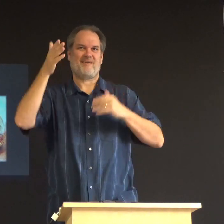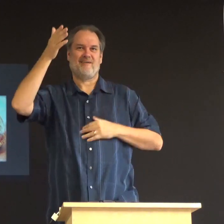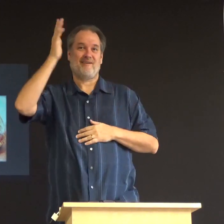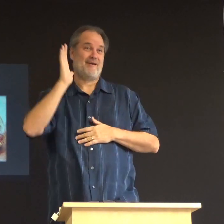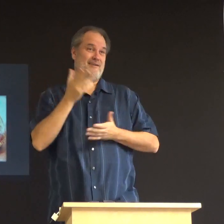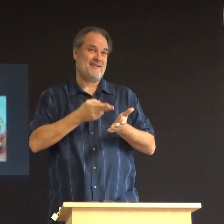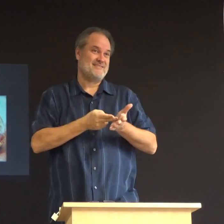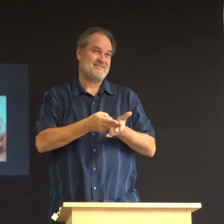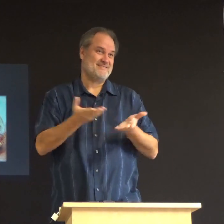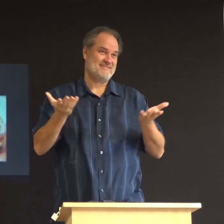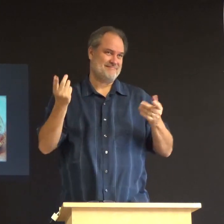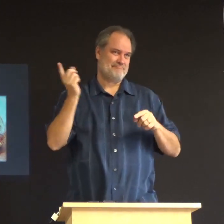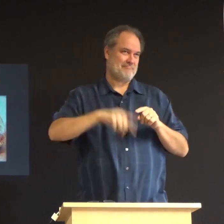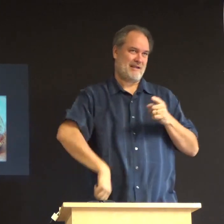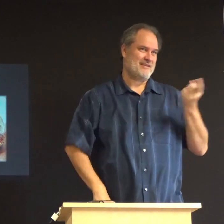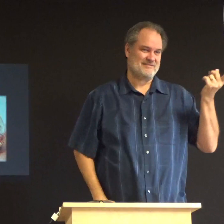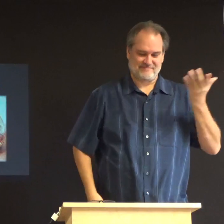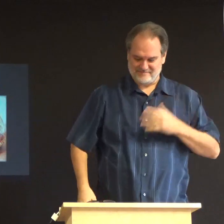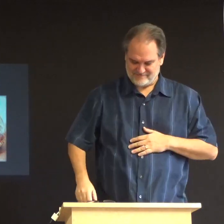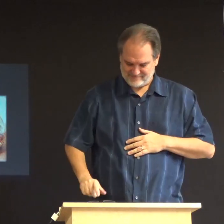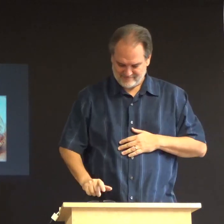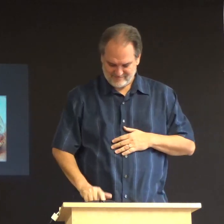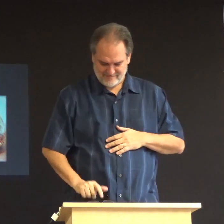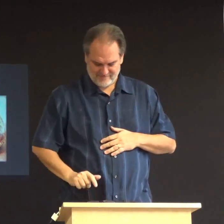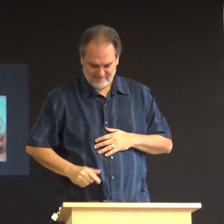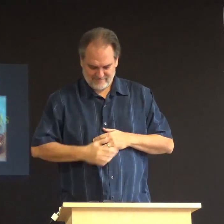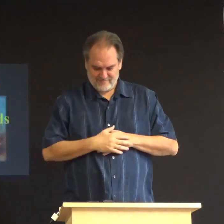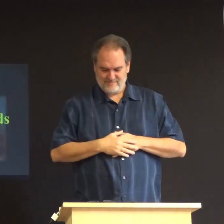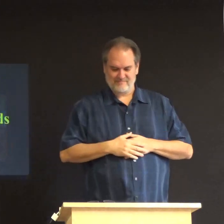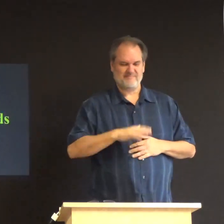we turn toward God and we become a passionate for the Lord.